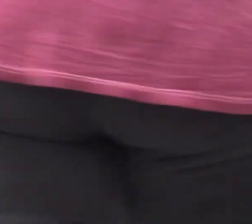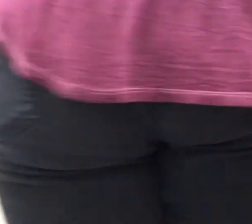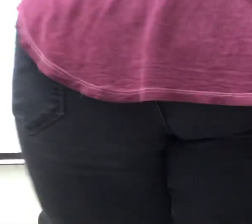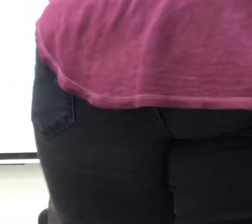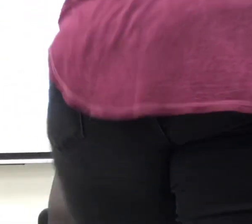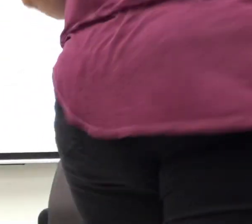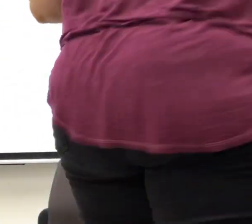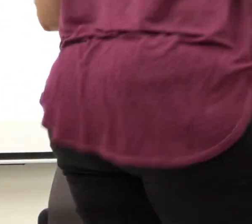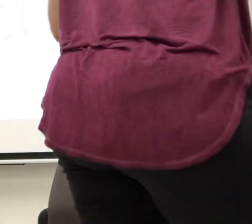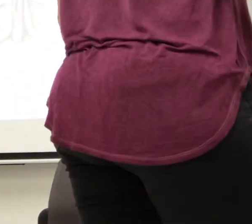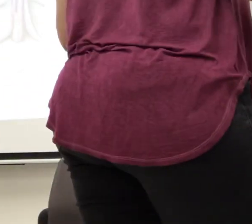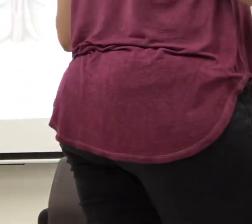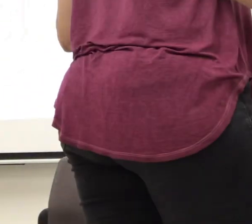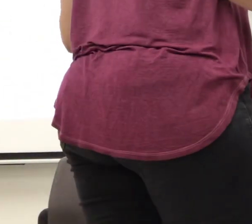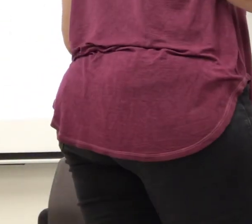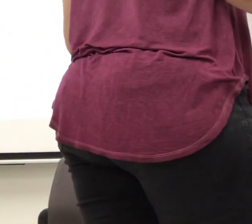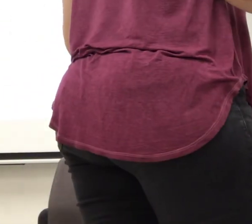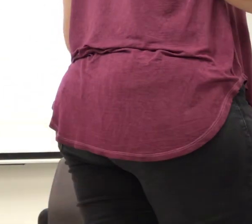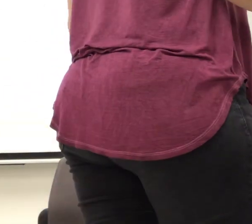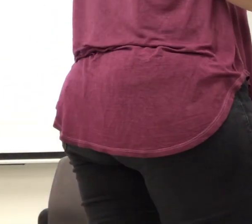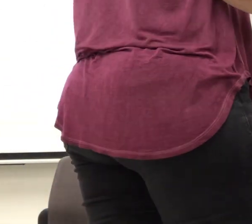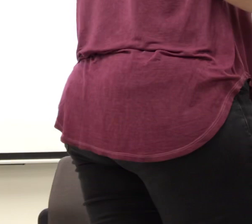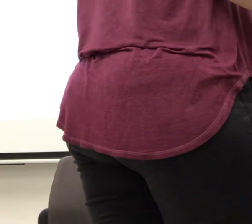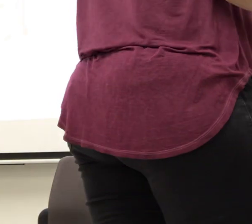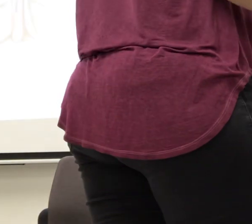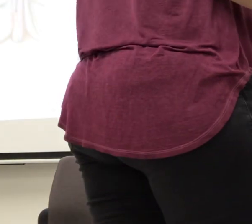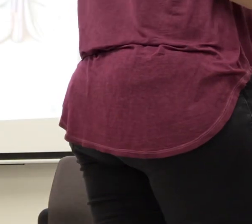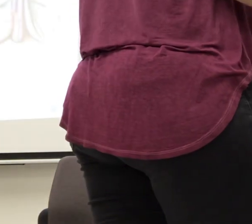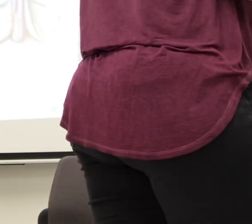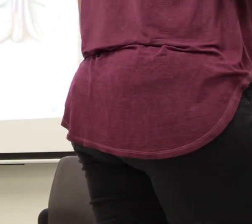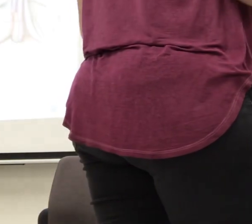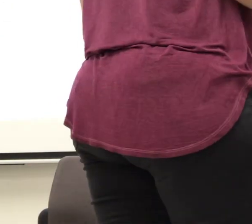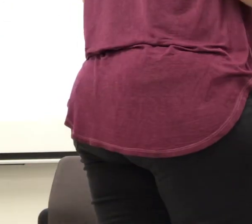Lecture 5 and 6 are a week apart. Lecture